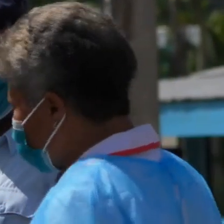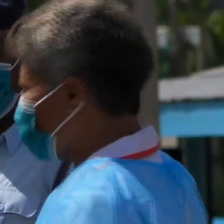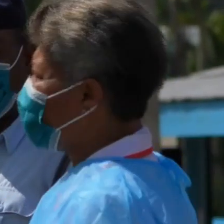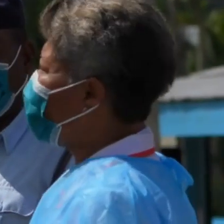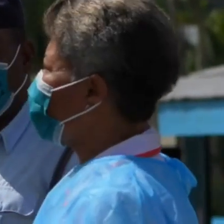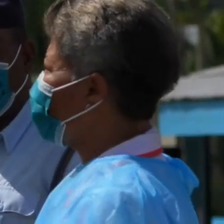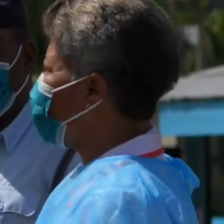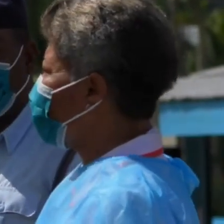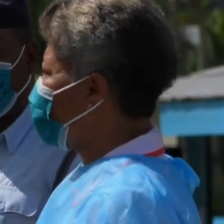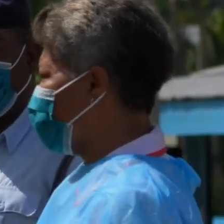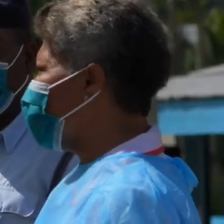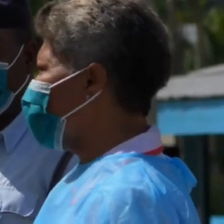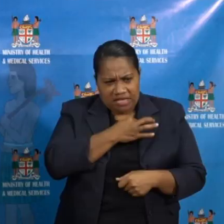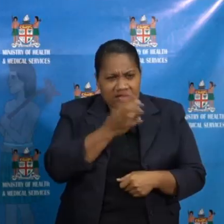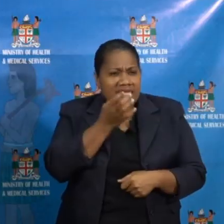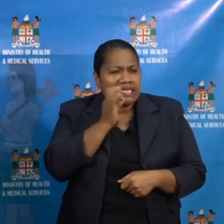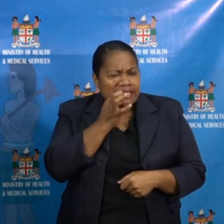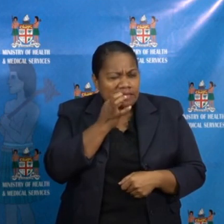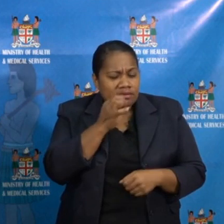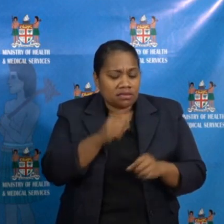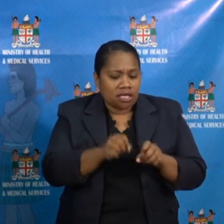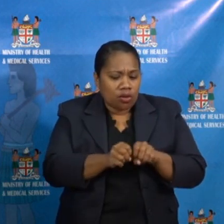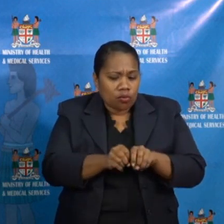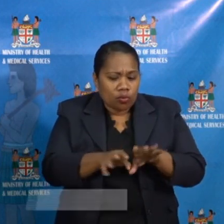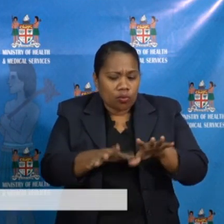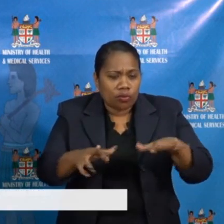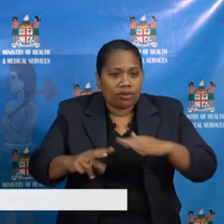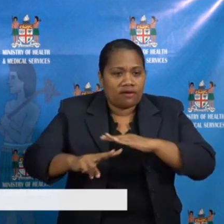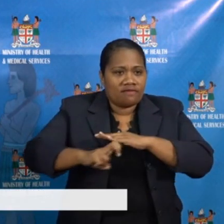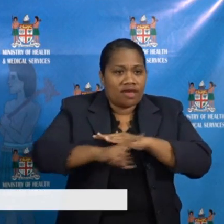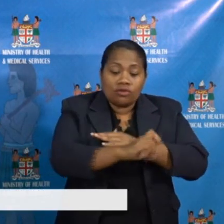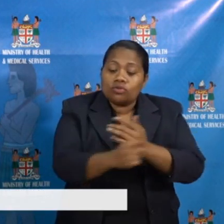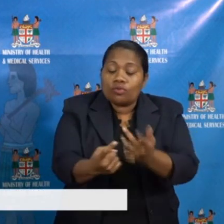is little chance that she passed the virus to others.